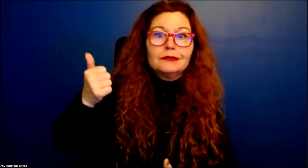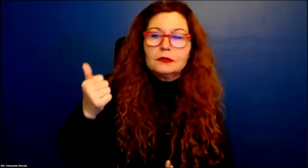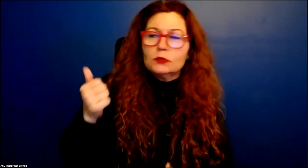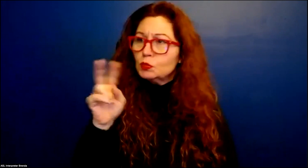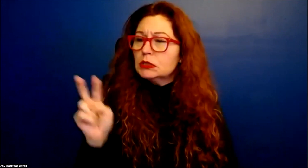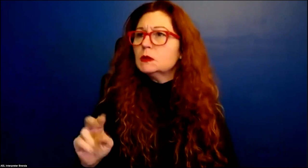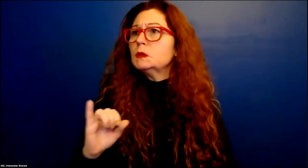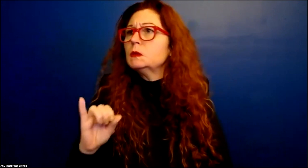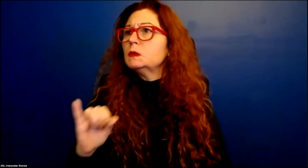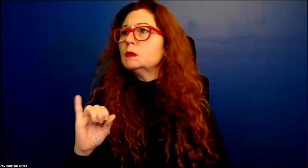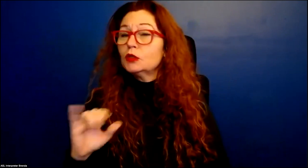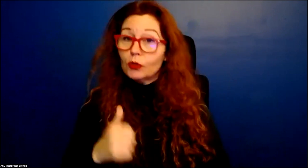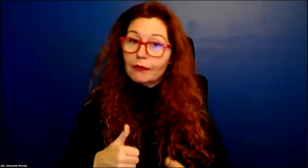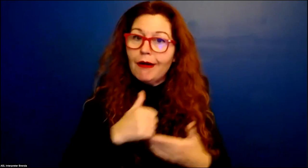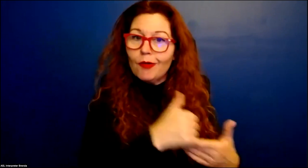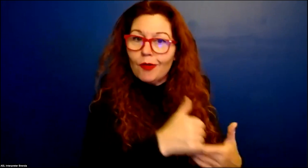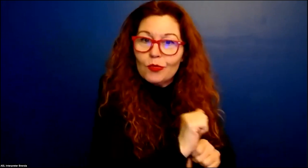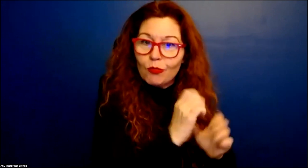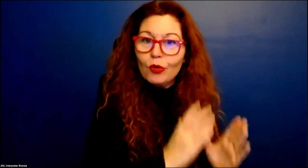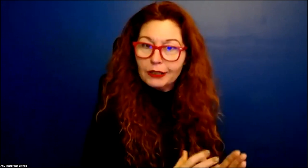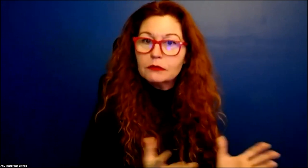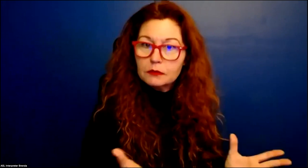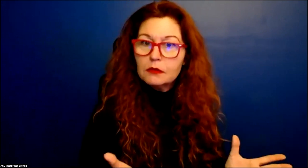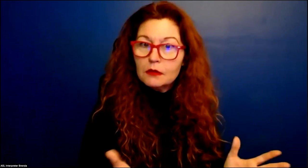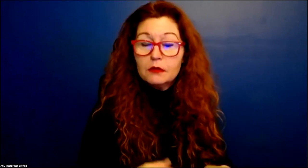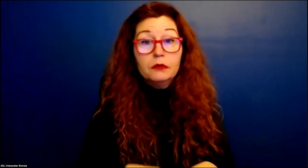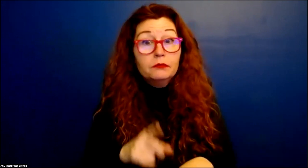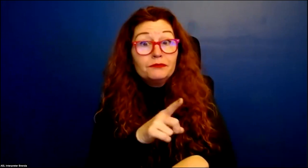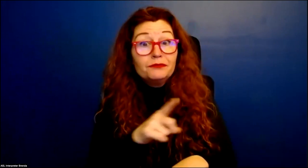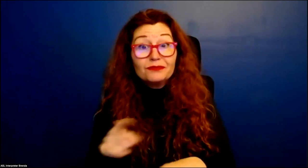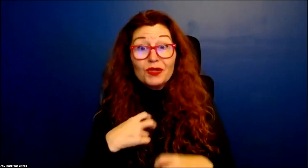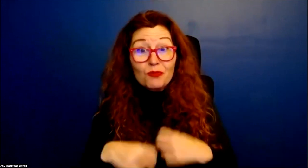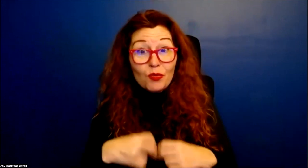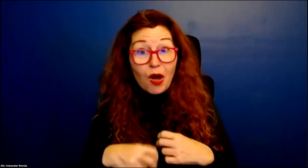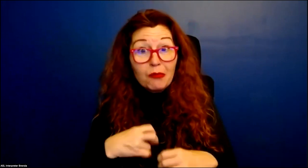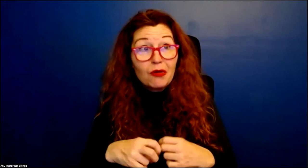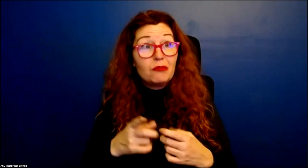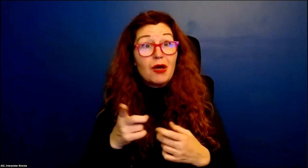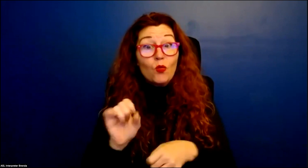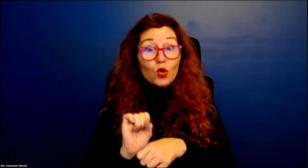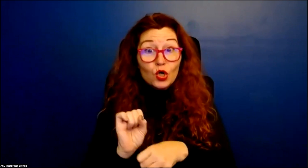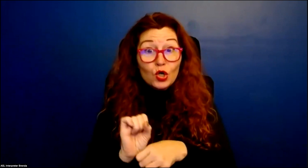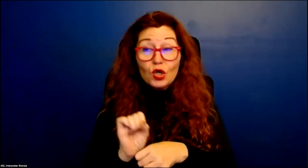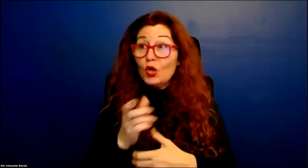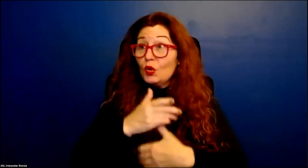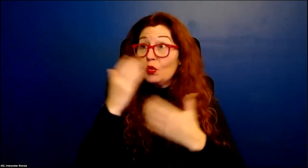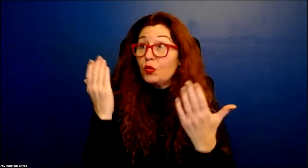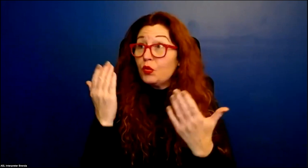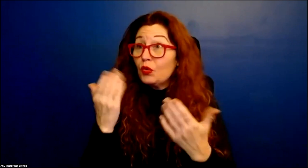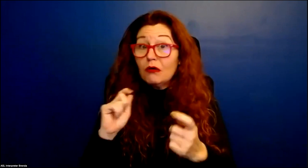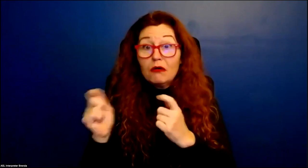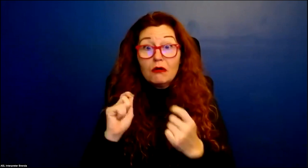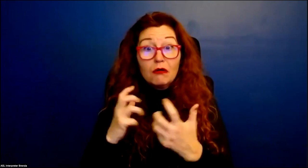have any challenges with accessing reasonable accommodations at your places of work, or if you have clients